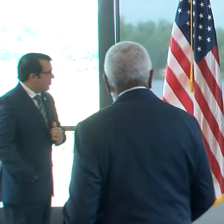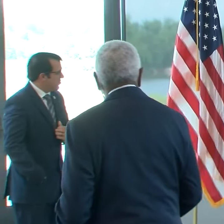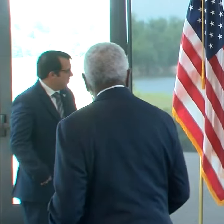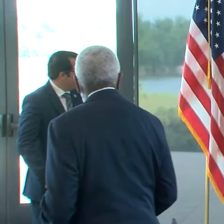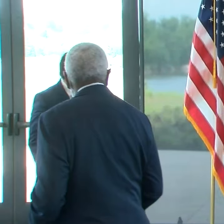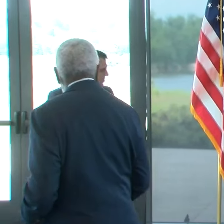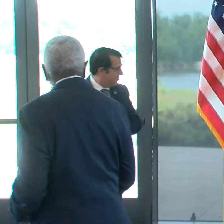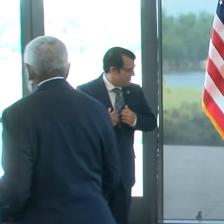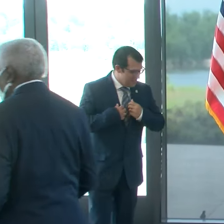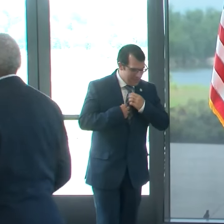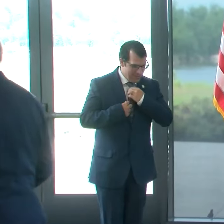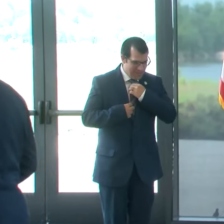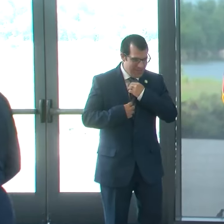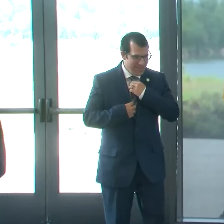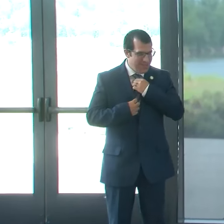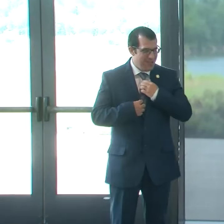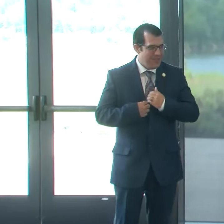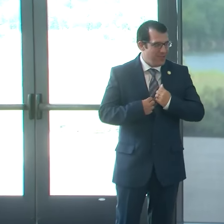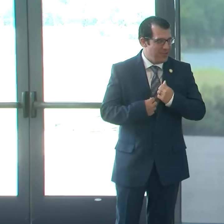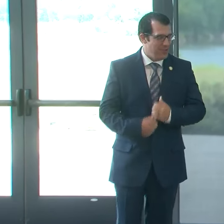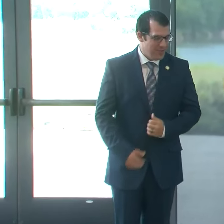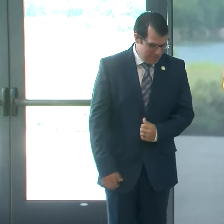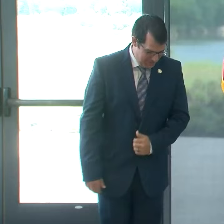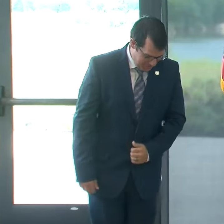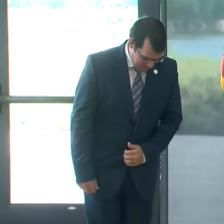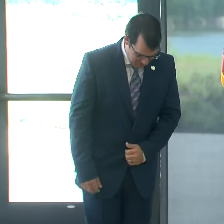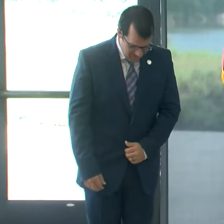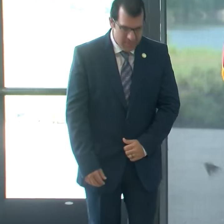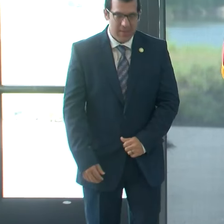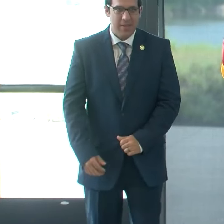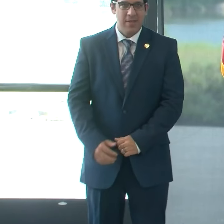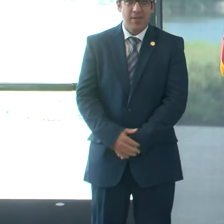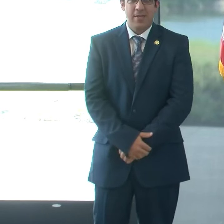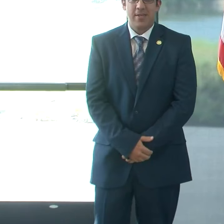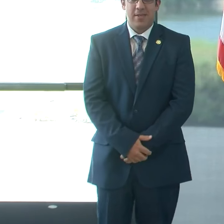are you doing today? Good, sir. Very good. Good to see you.